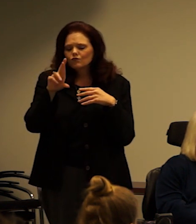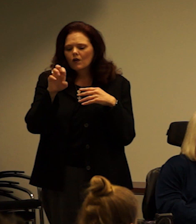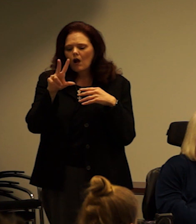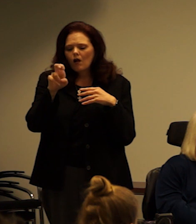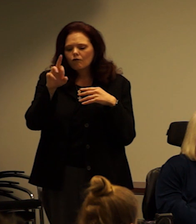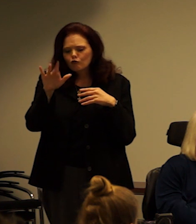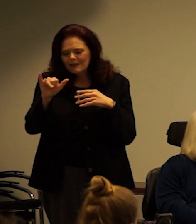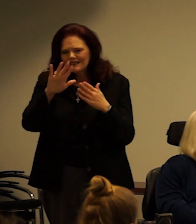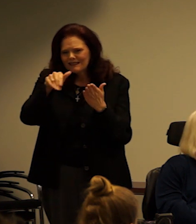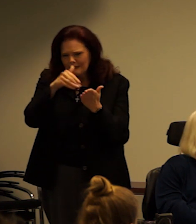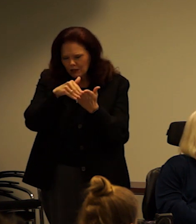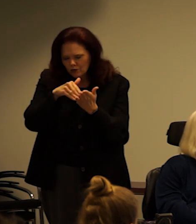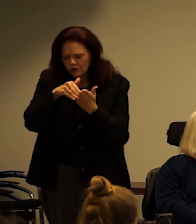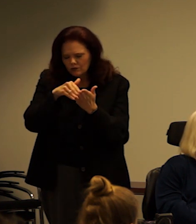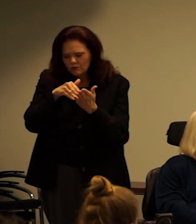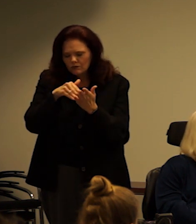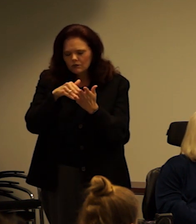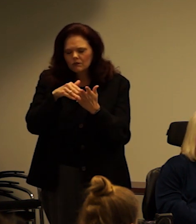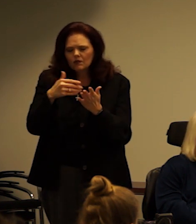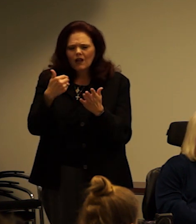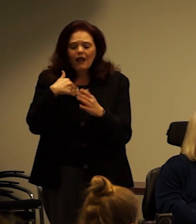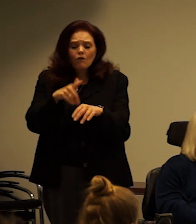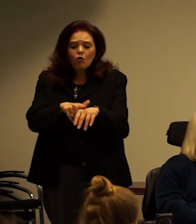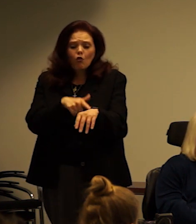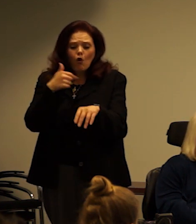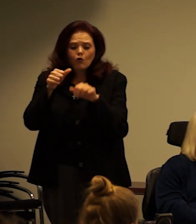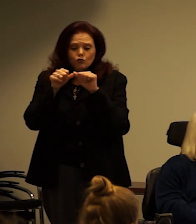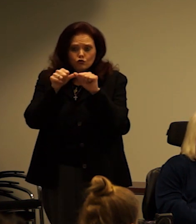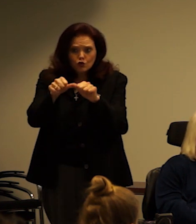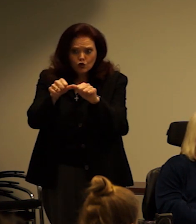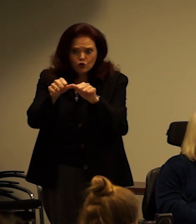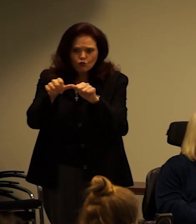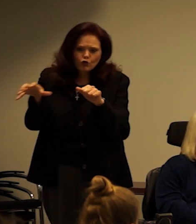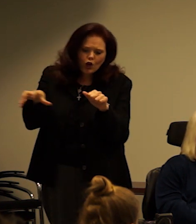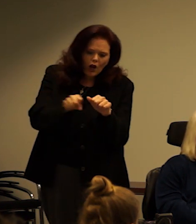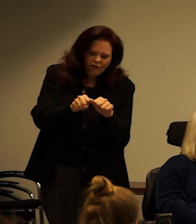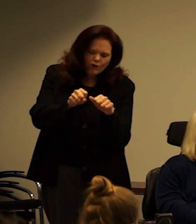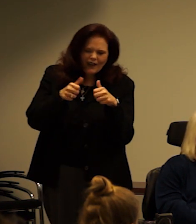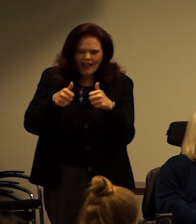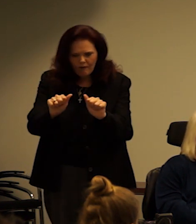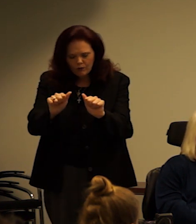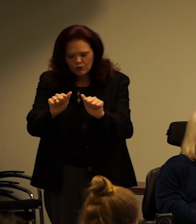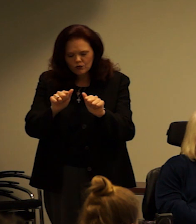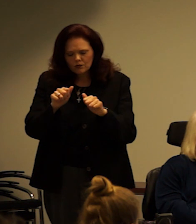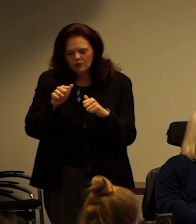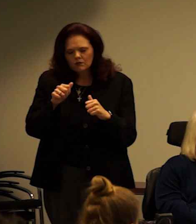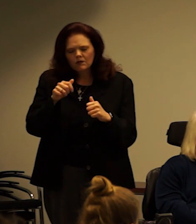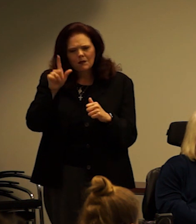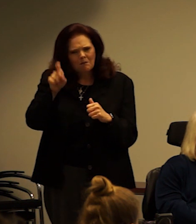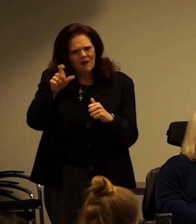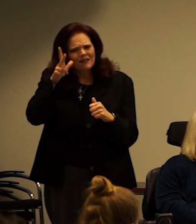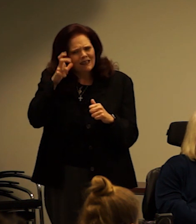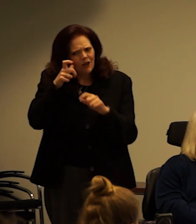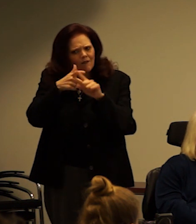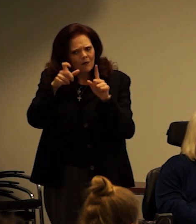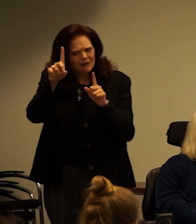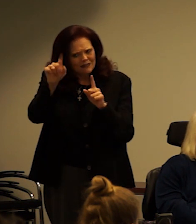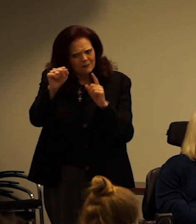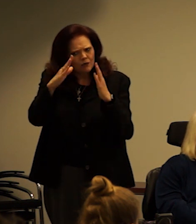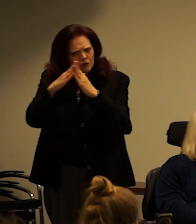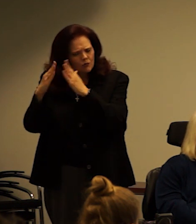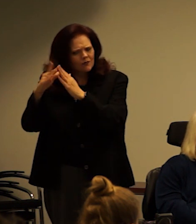there that are involved in long-term recovery efforts. They have to hear from the disability